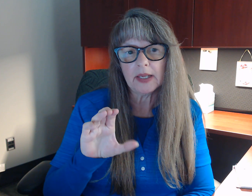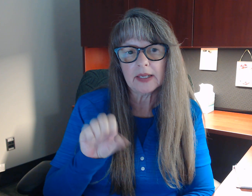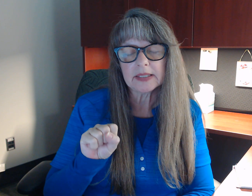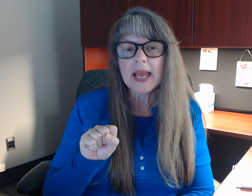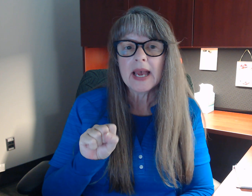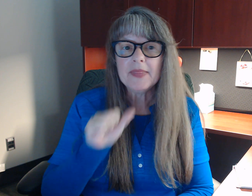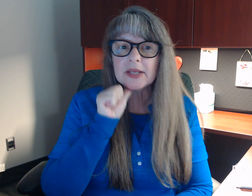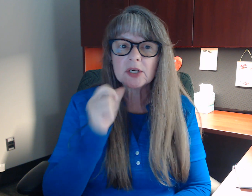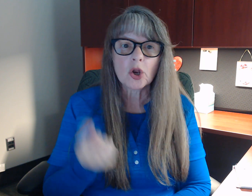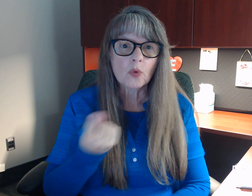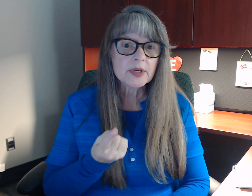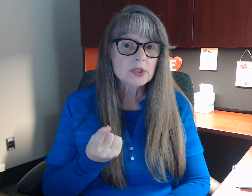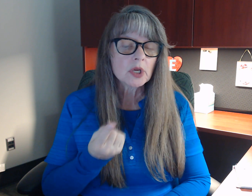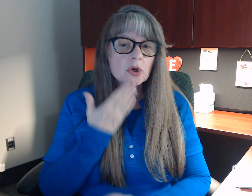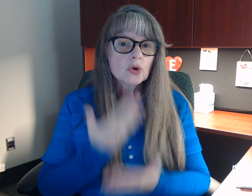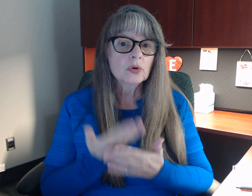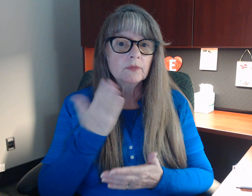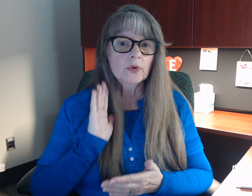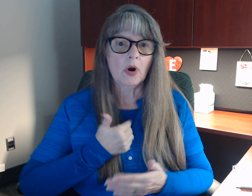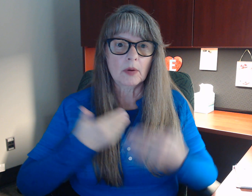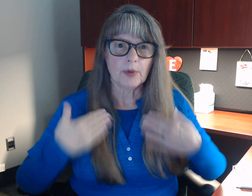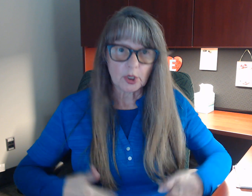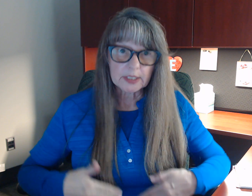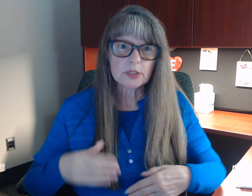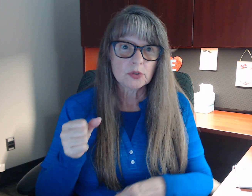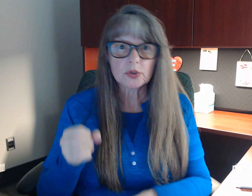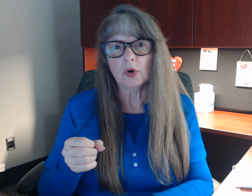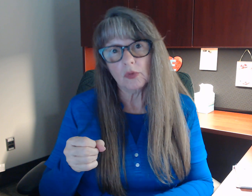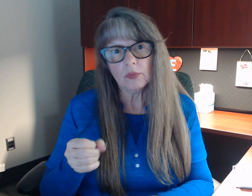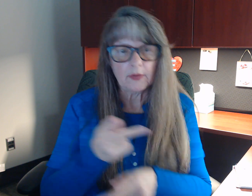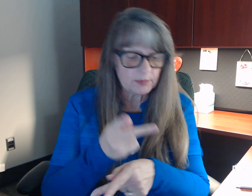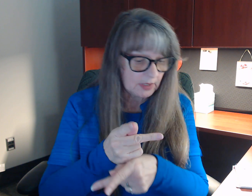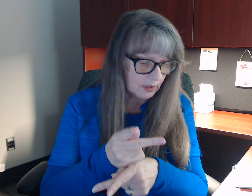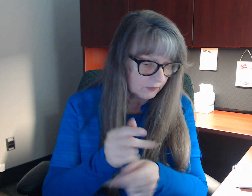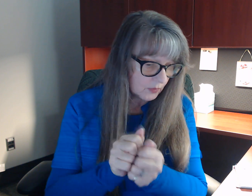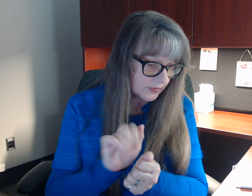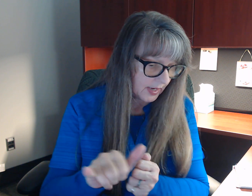antibiotics, and that's not always good for our bodies. So you have to be careful with that.